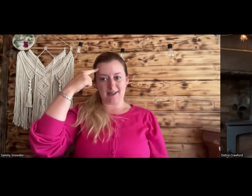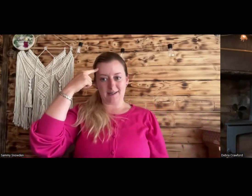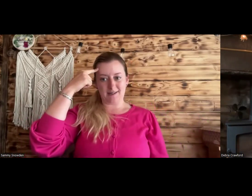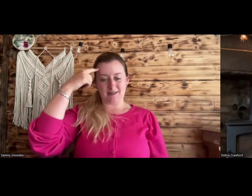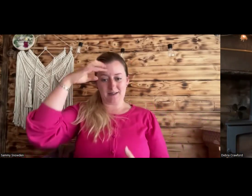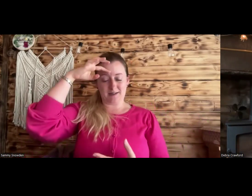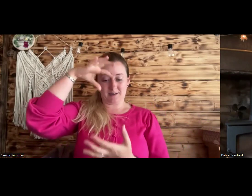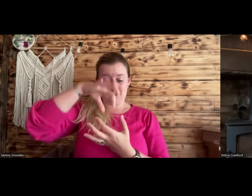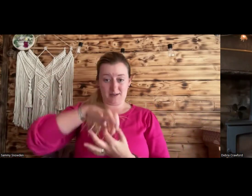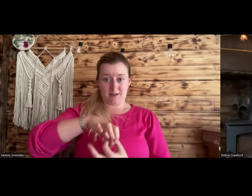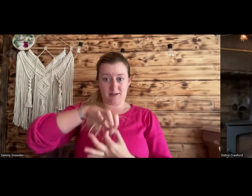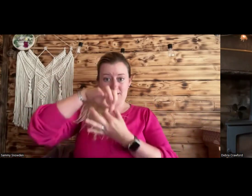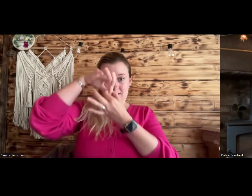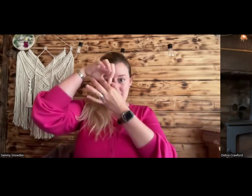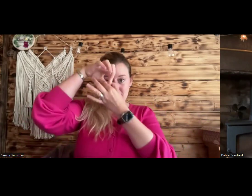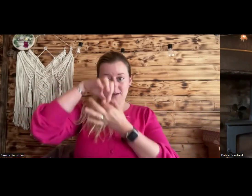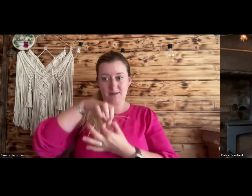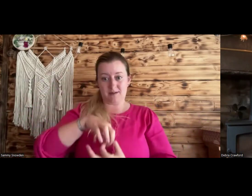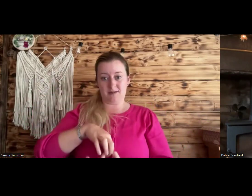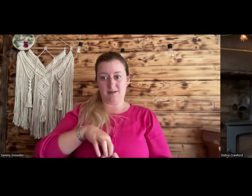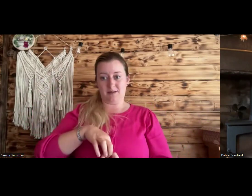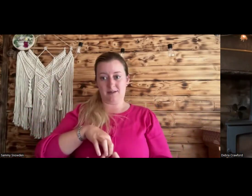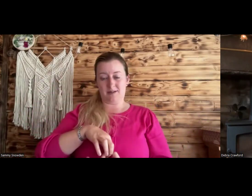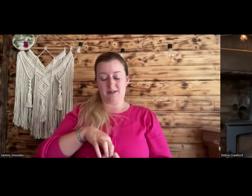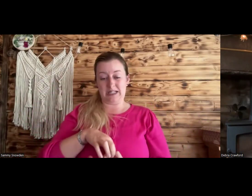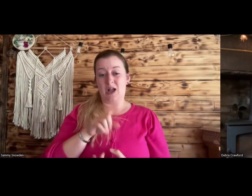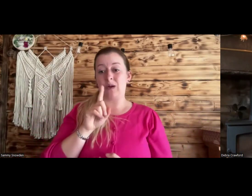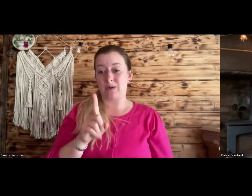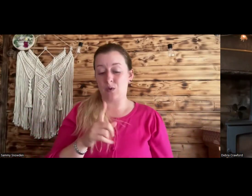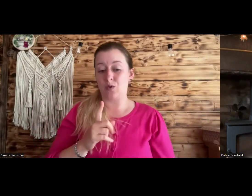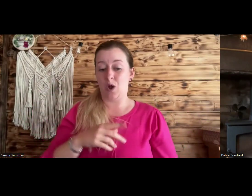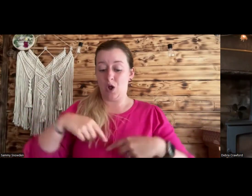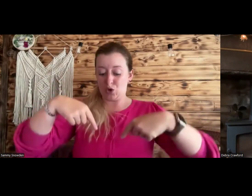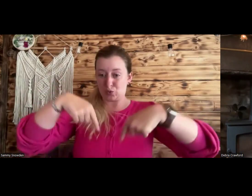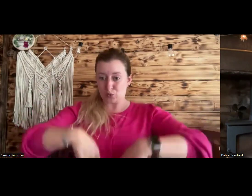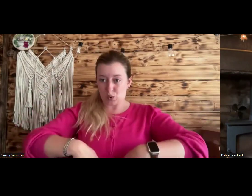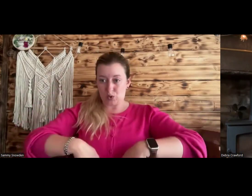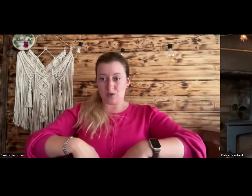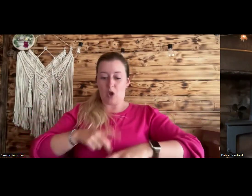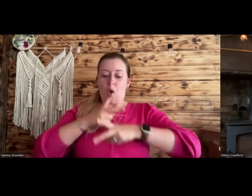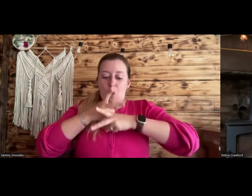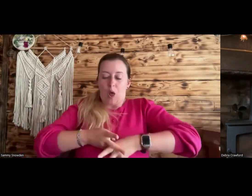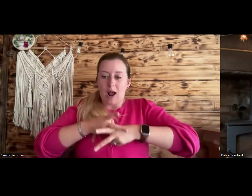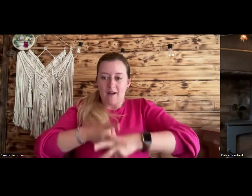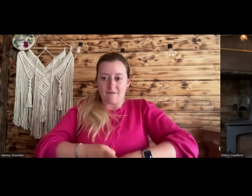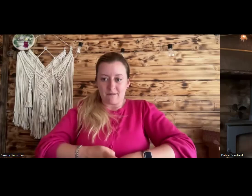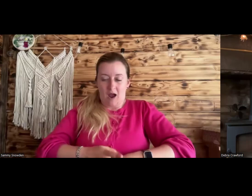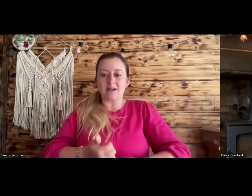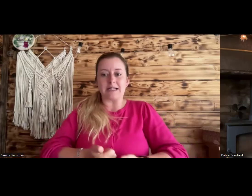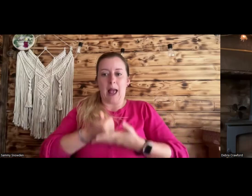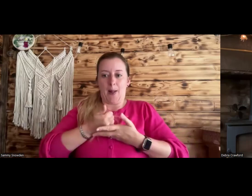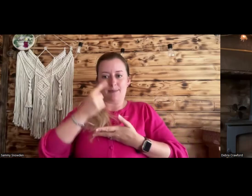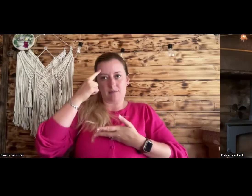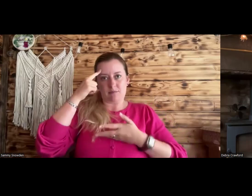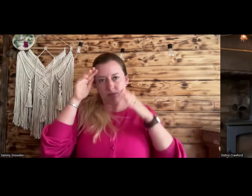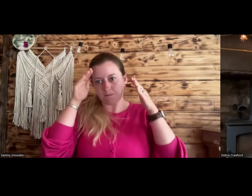probiotic. And the PB Assist, well, it's actually the new one, the up-to-date one is PB Restore, isn't it? It can be really beneficial for us, not only for a